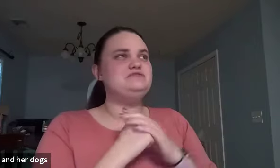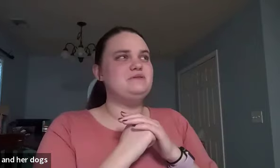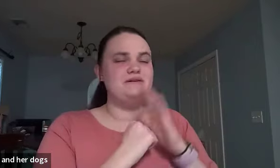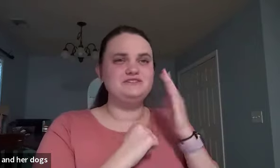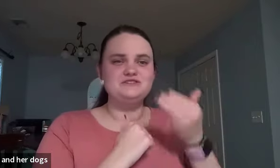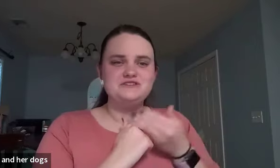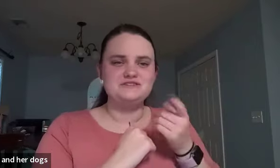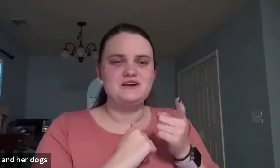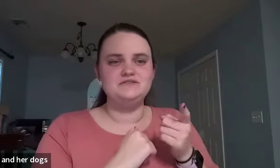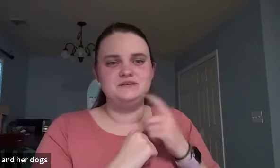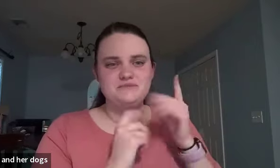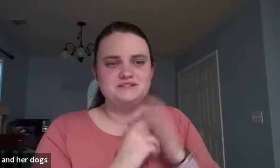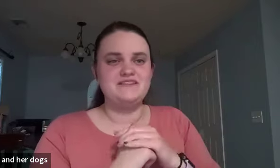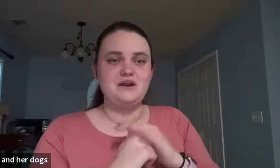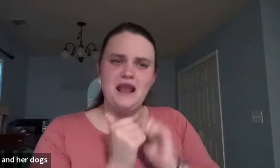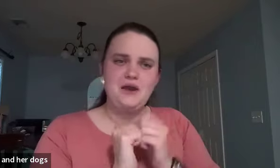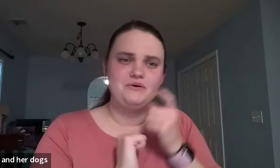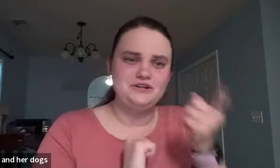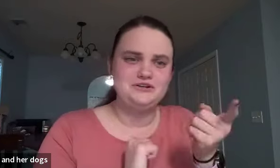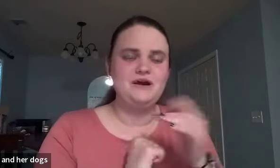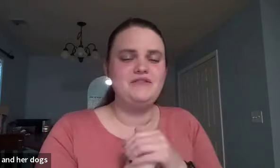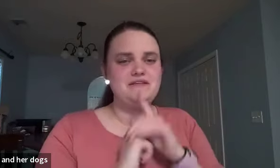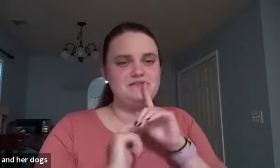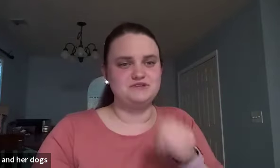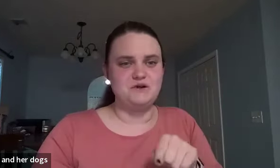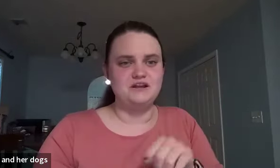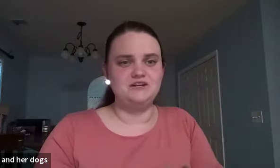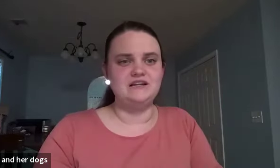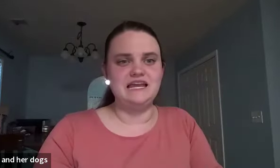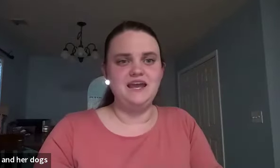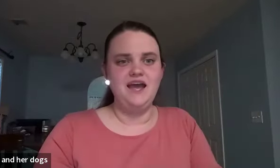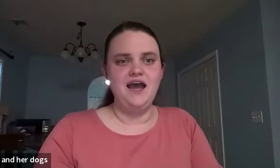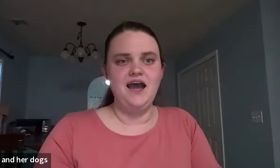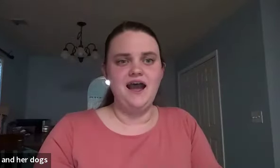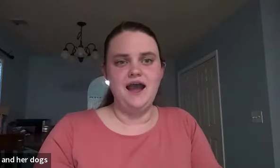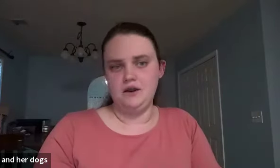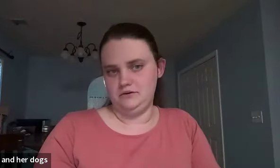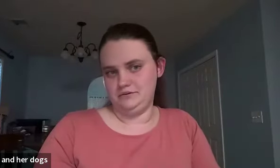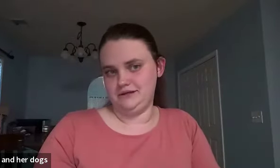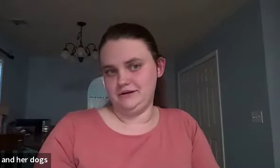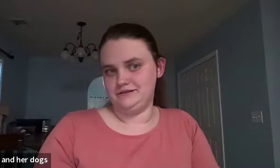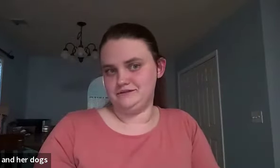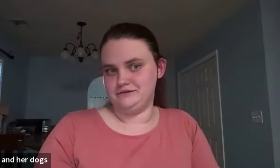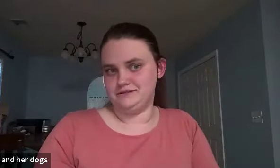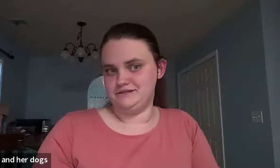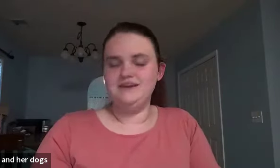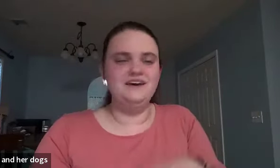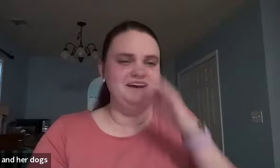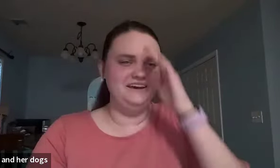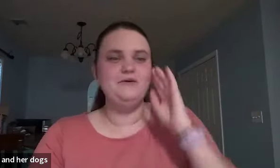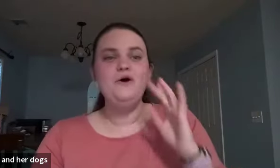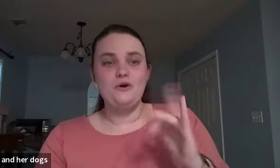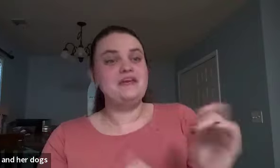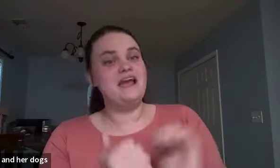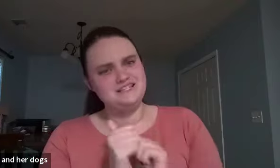you introducing yourself to a deaf person and then going, how are you? And then they respond and you're like, I don't know what that answer is. Or they ask